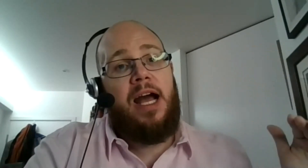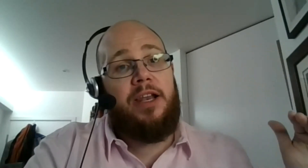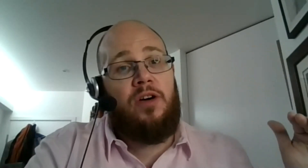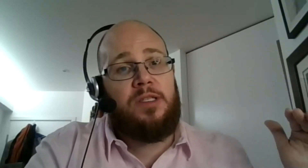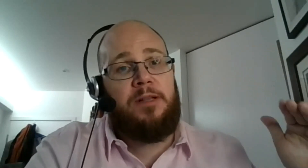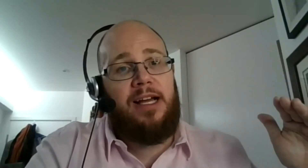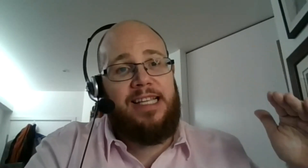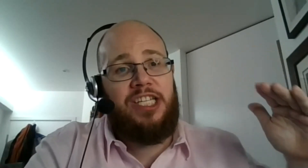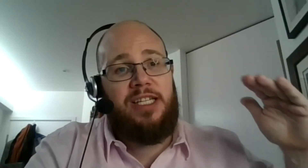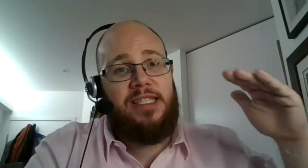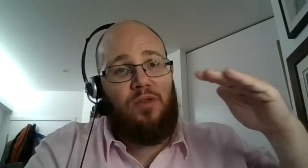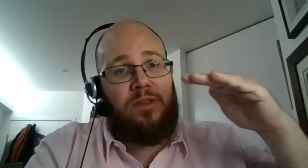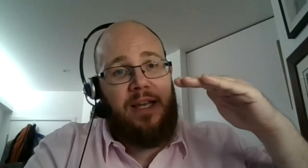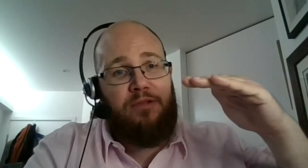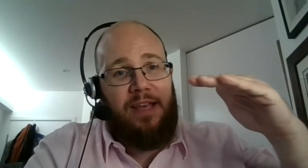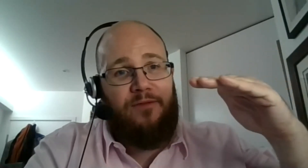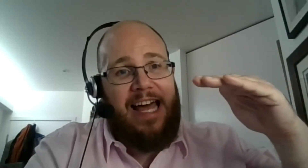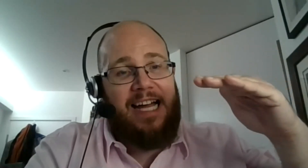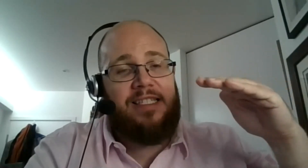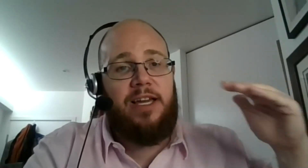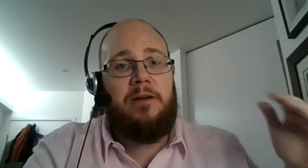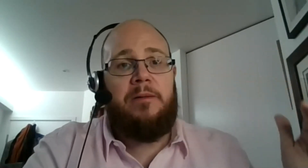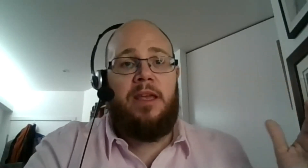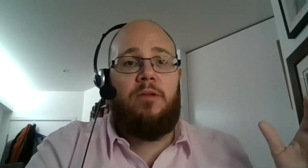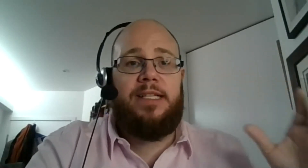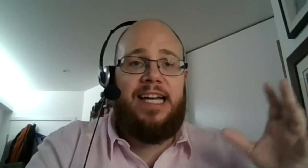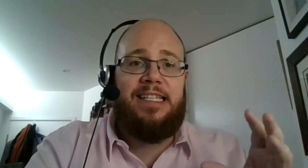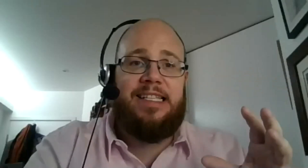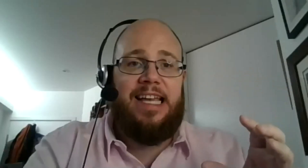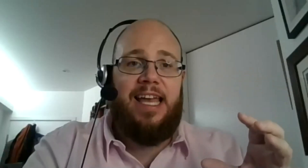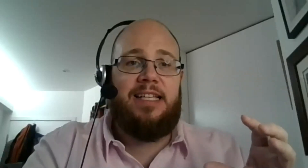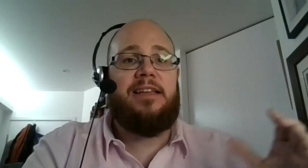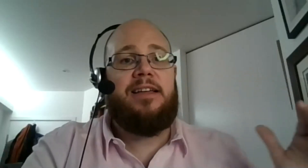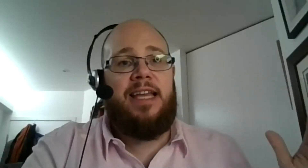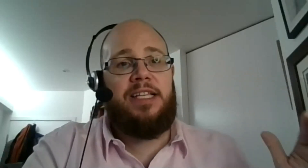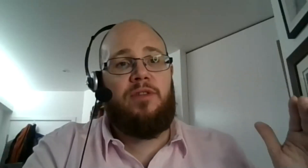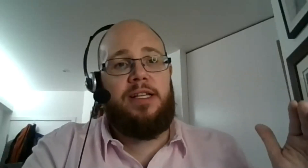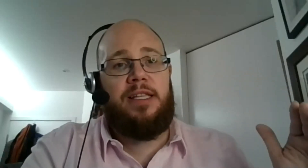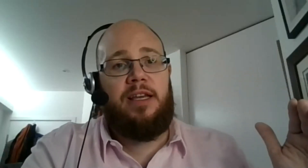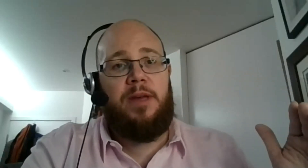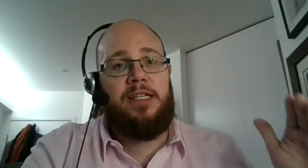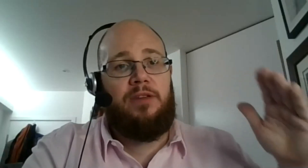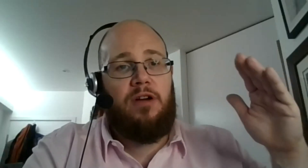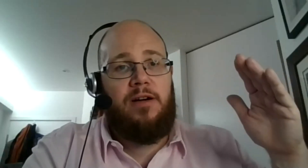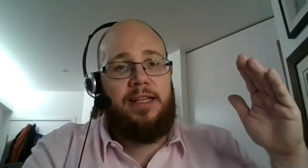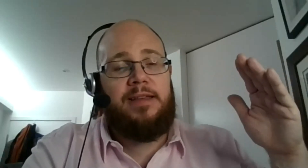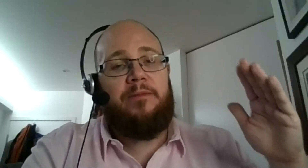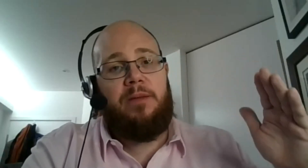And our hospitalizations is also pretty flat. So what we tend to see is case rates in the community rise. About